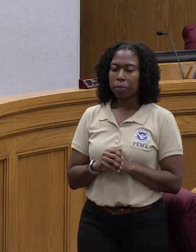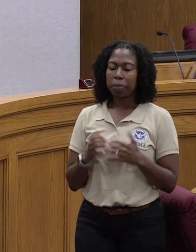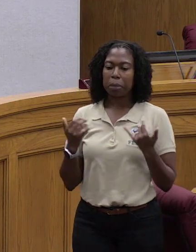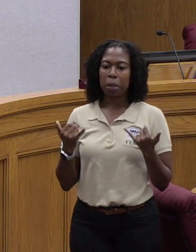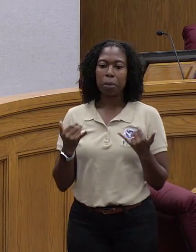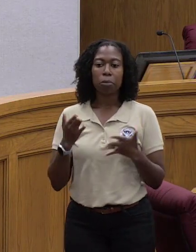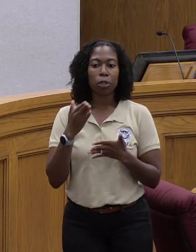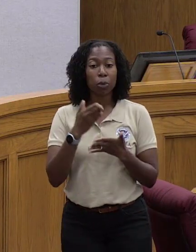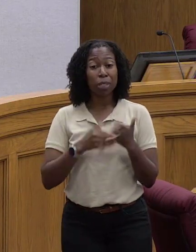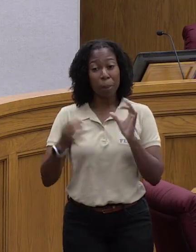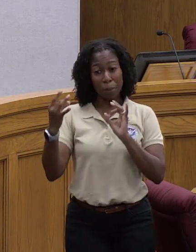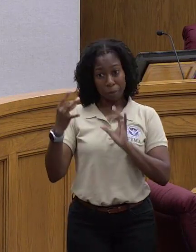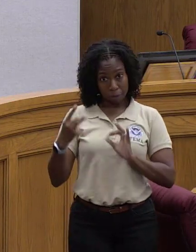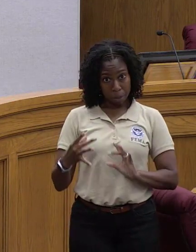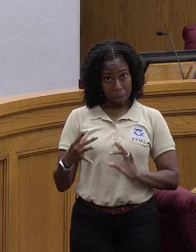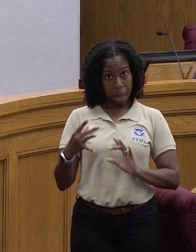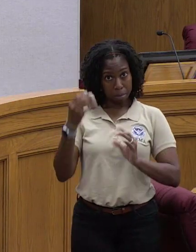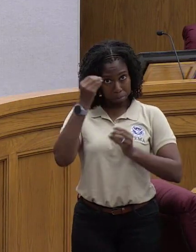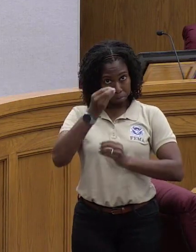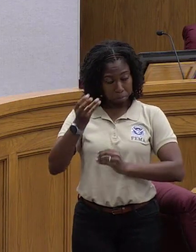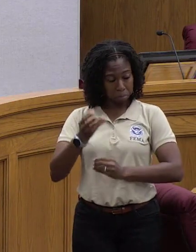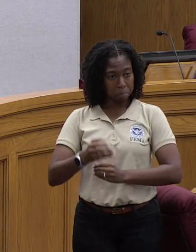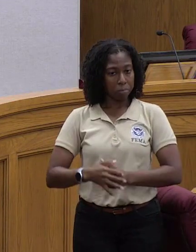feedback we received from the community.